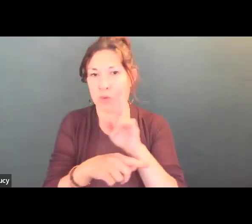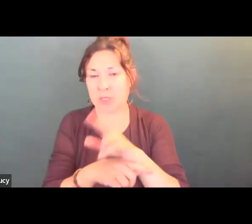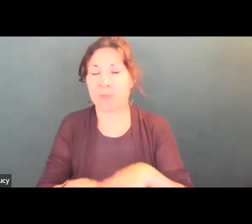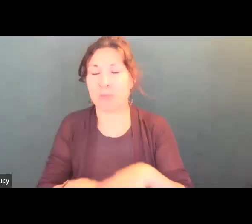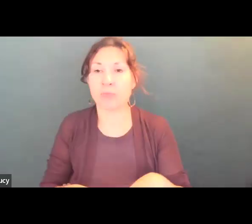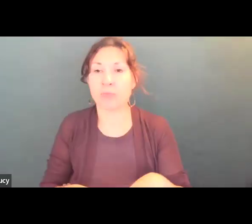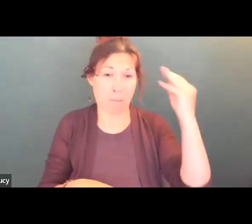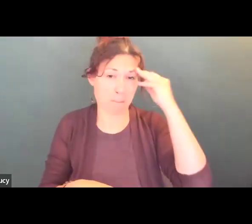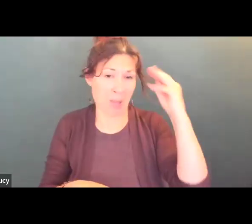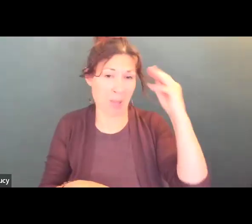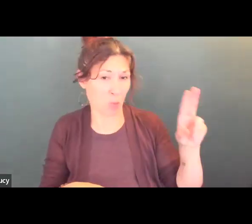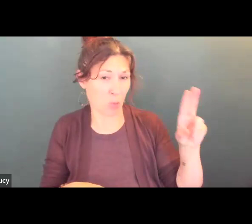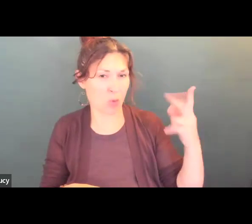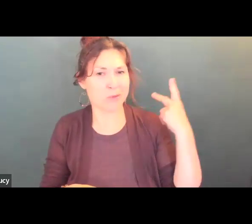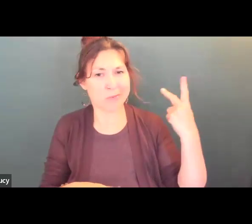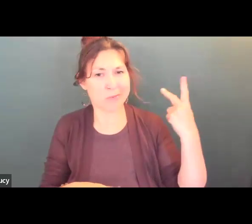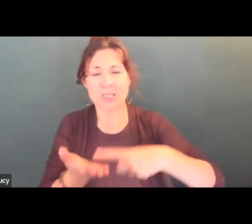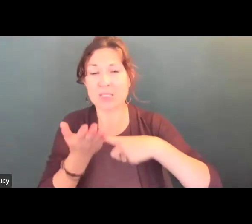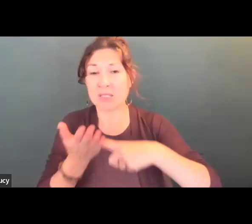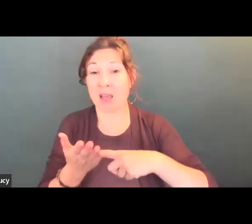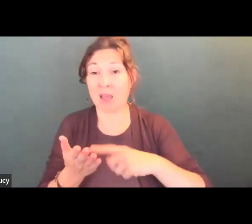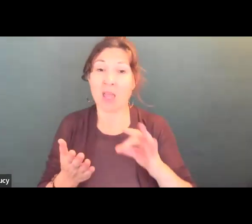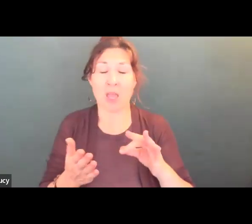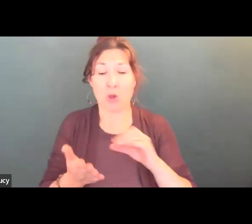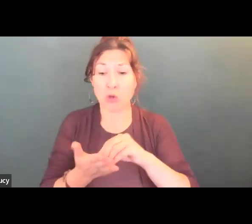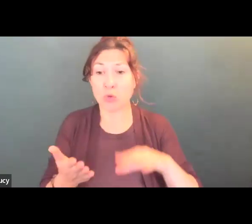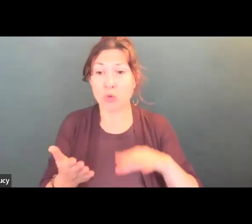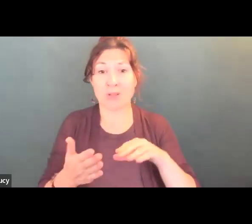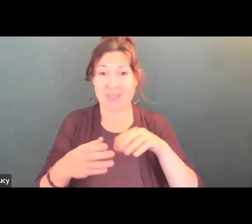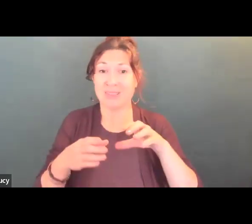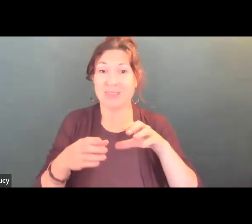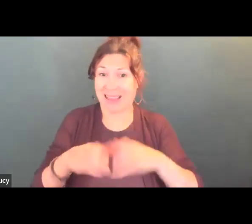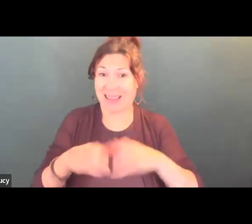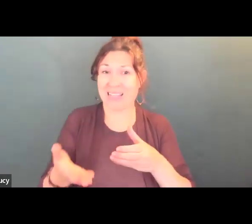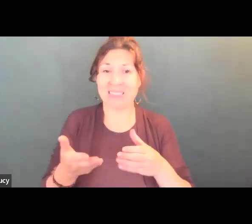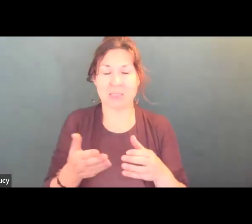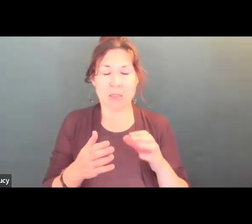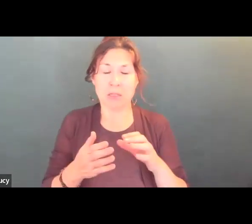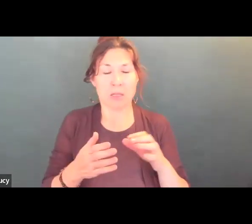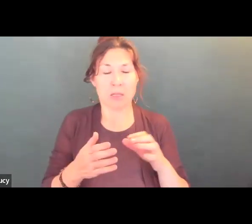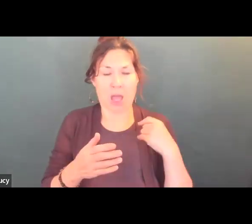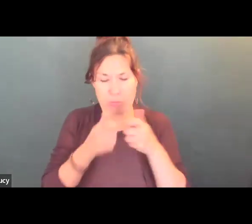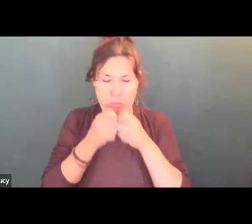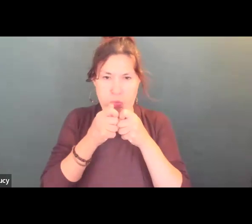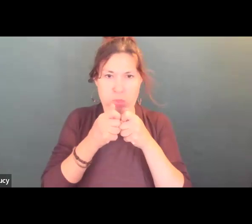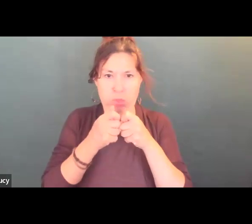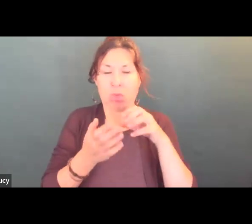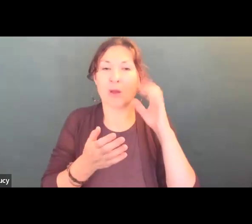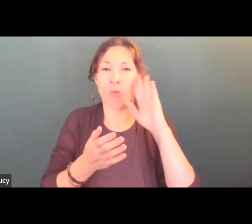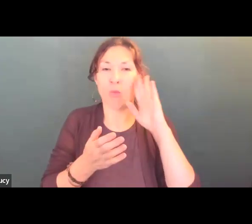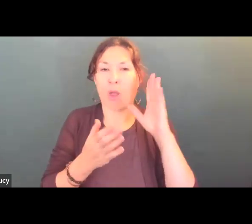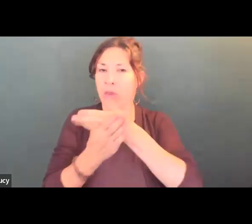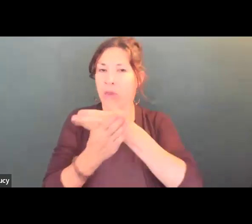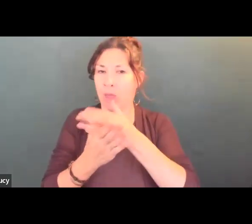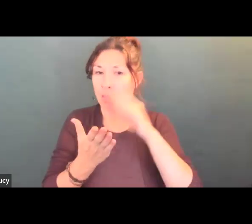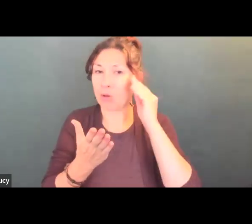how cell phones impact our students' learning and how to strike a balanced approach when we also know that cell phones have become an